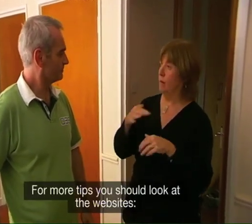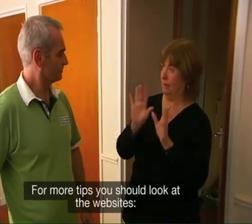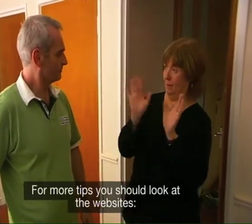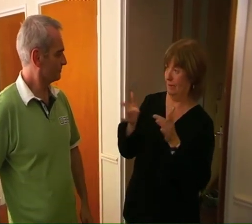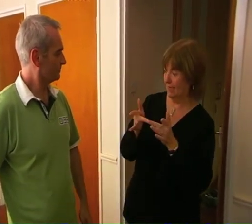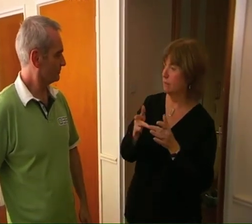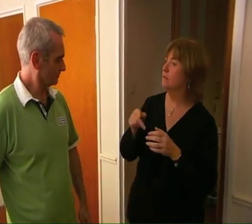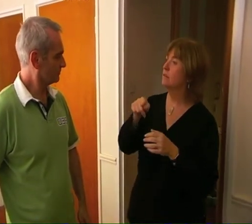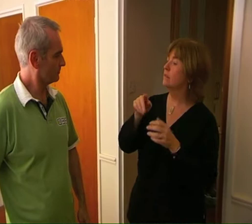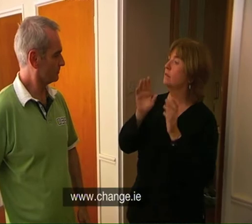websites